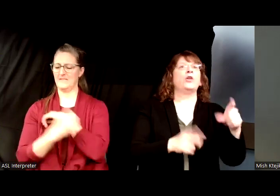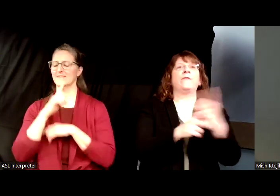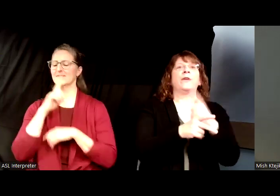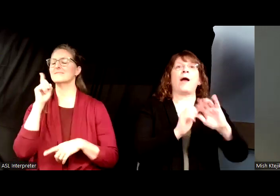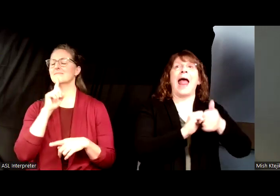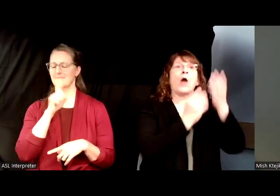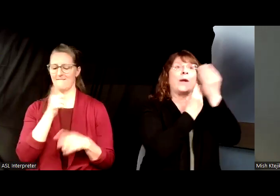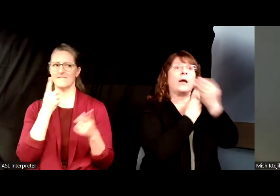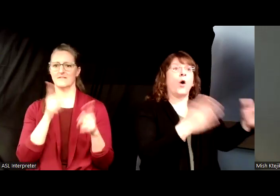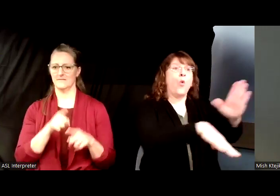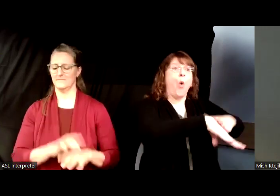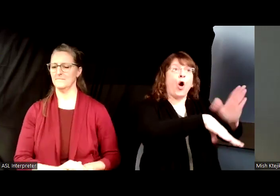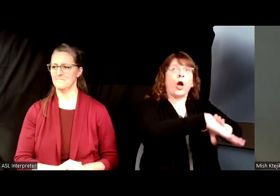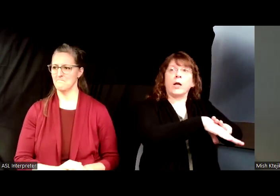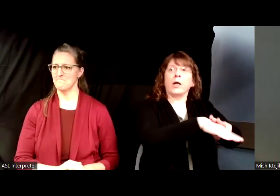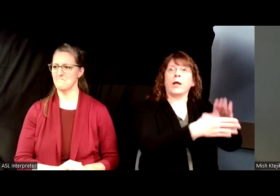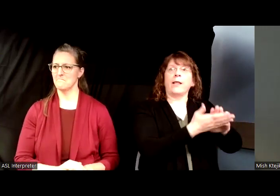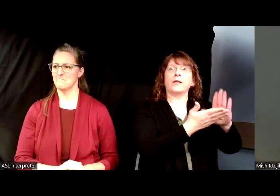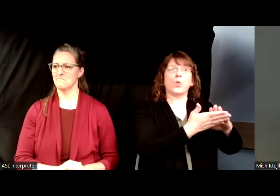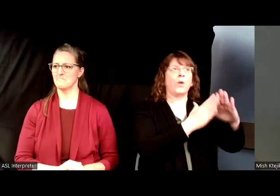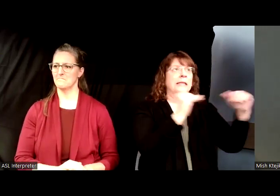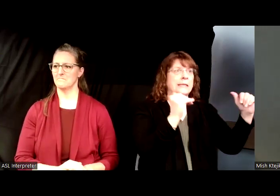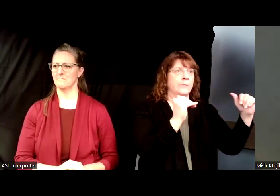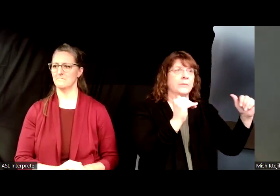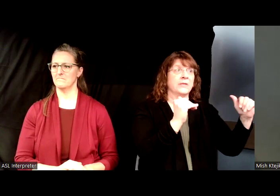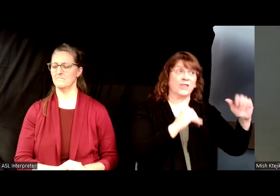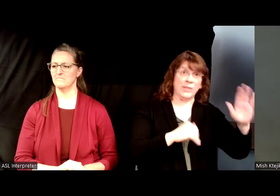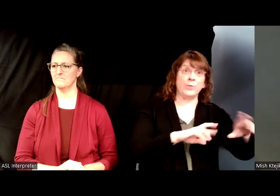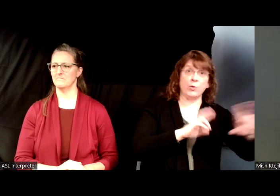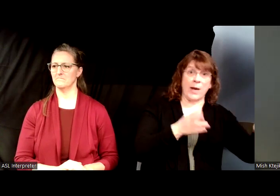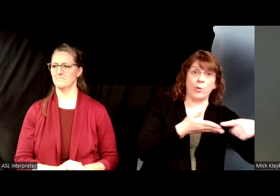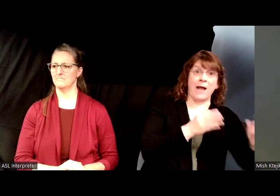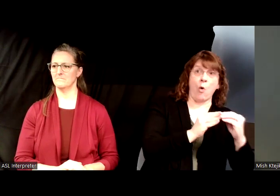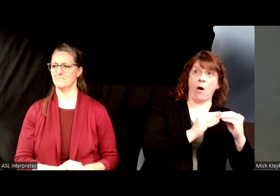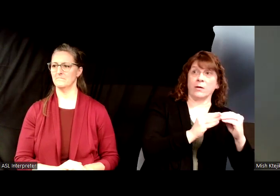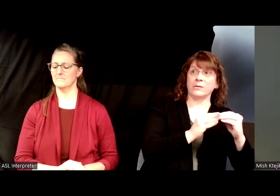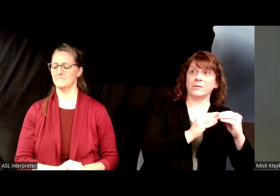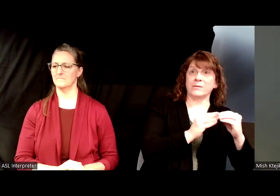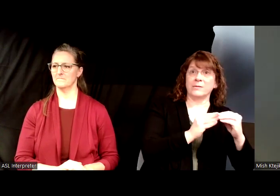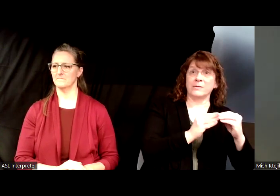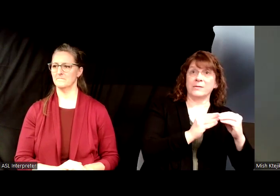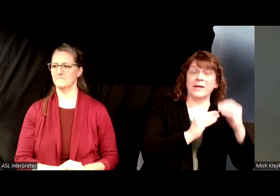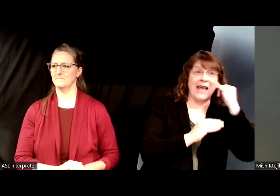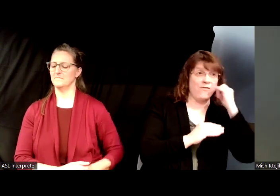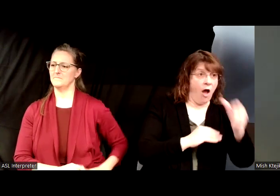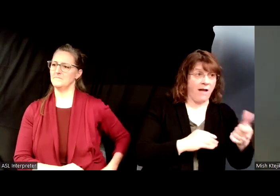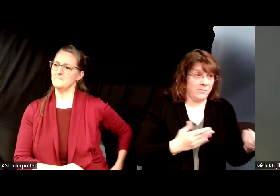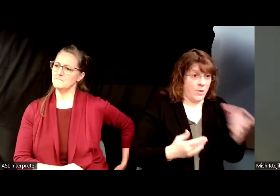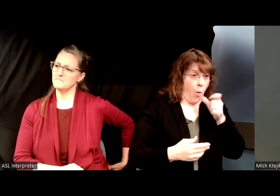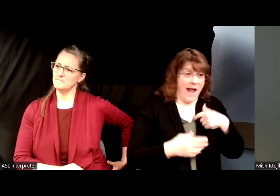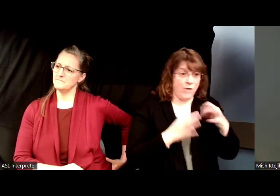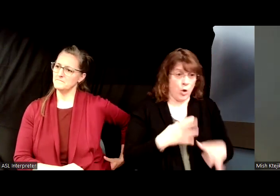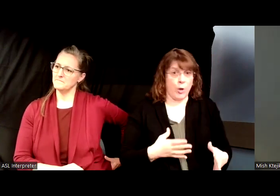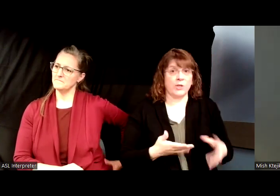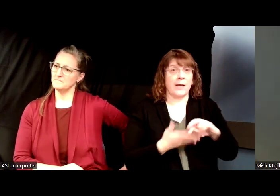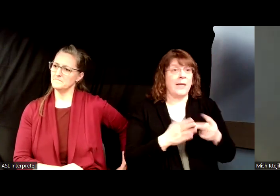I want educational interpreters to get better. I want them to be more skilled, but we also need to talk to the school districts and